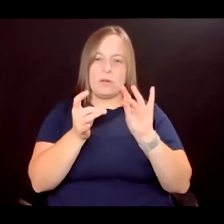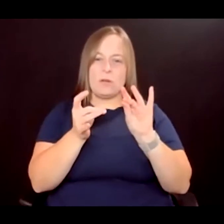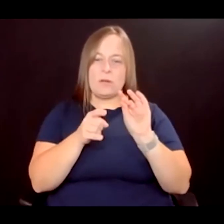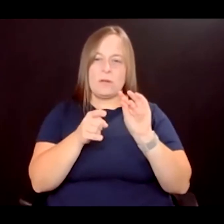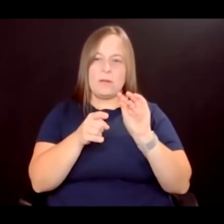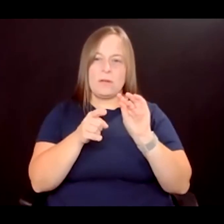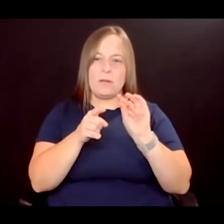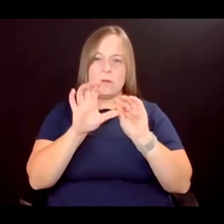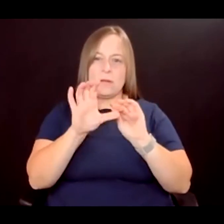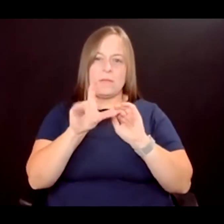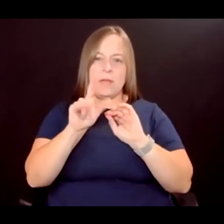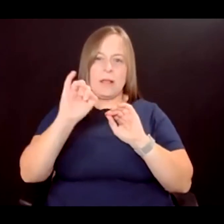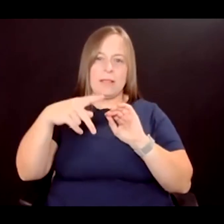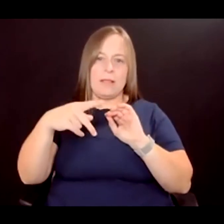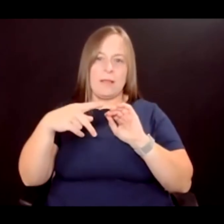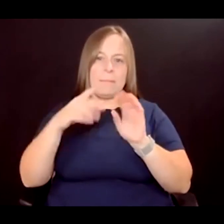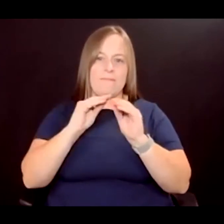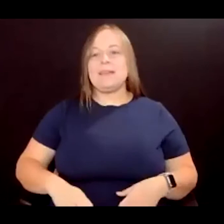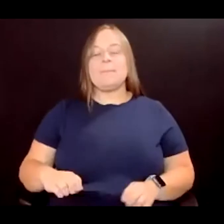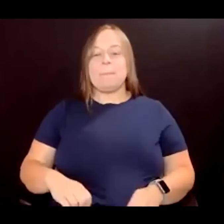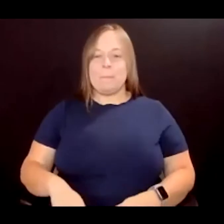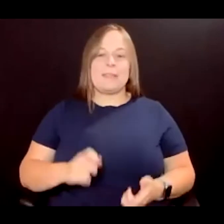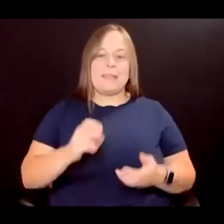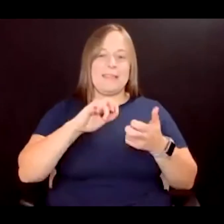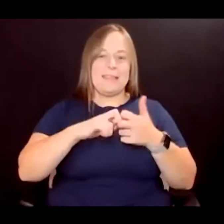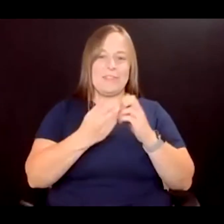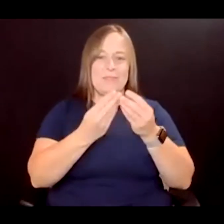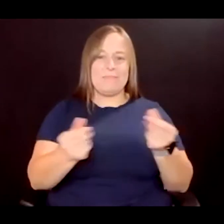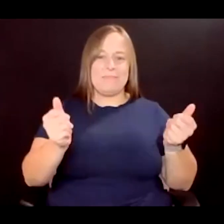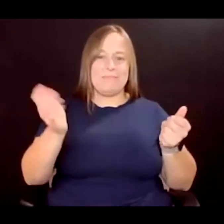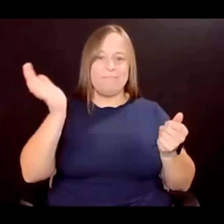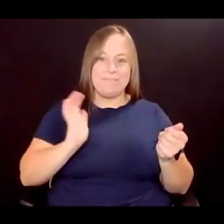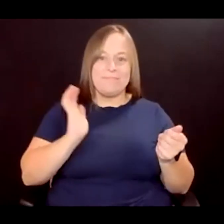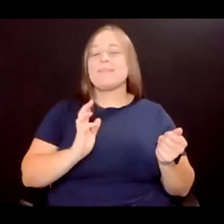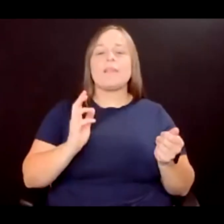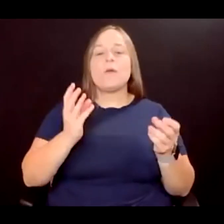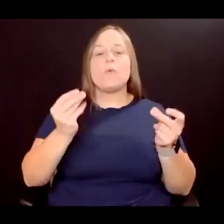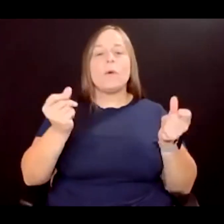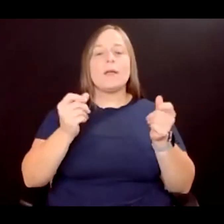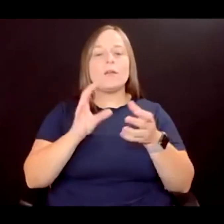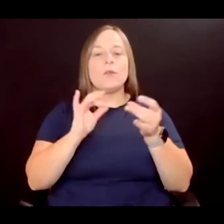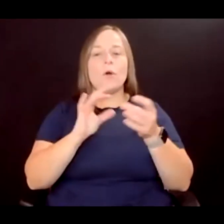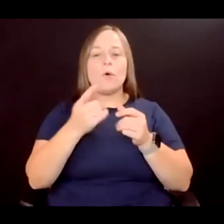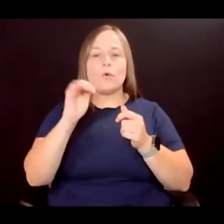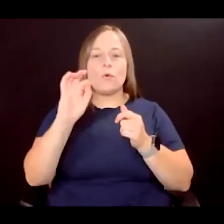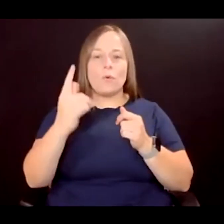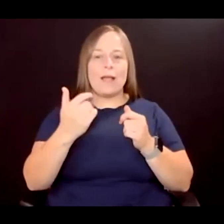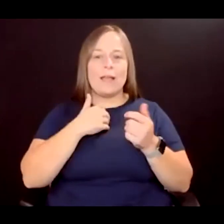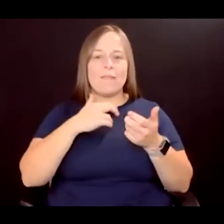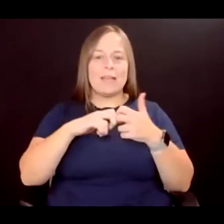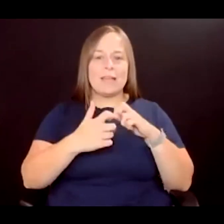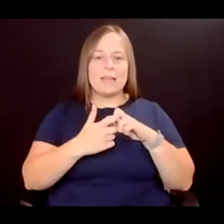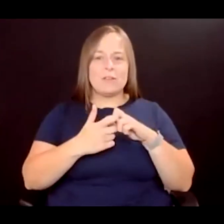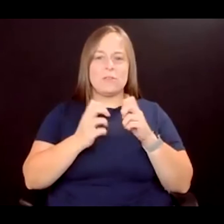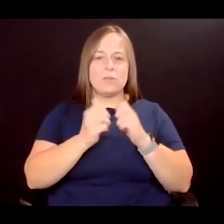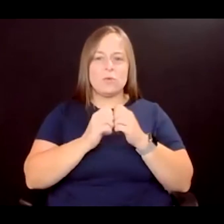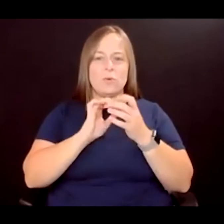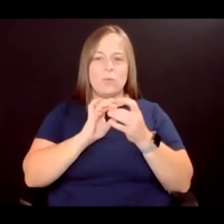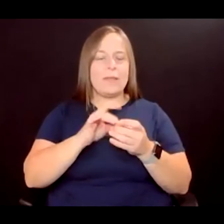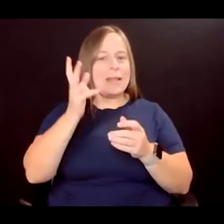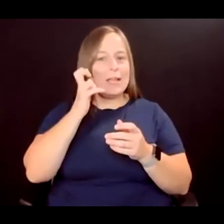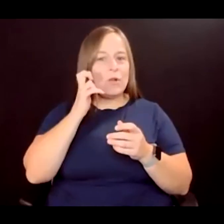call the city, figure out which department is the most appropriate to address your problem. You can do it when you think of it on